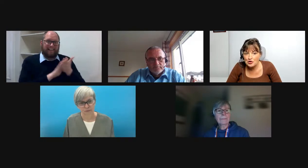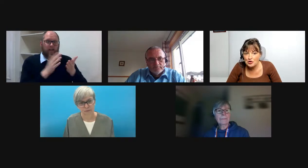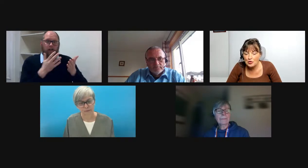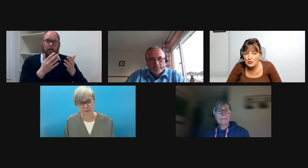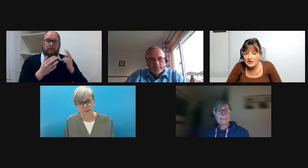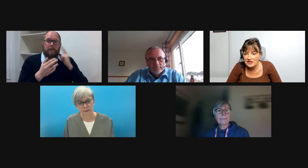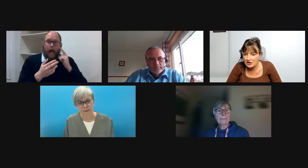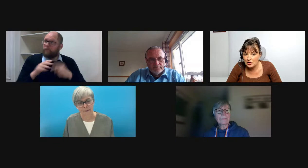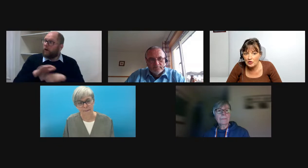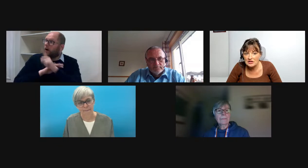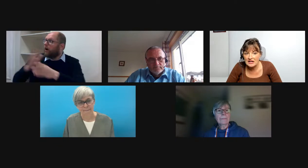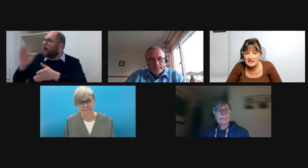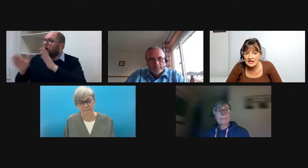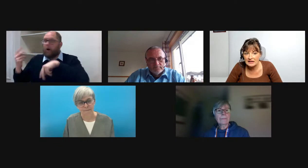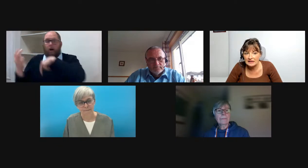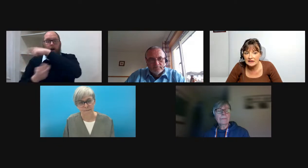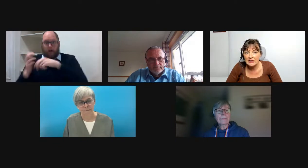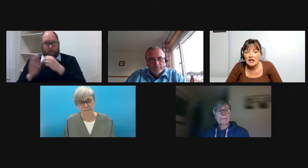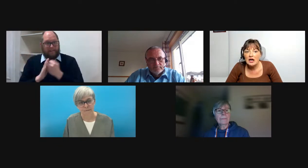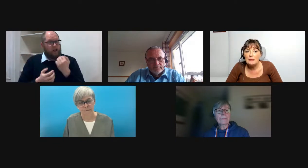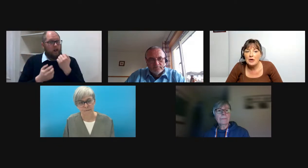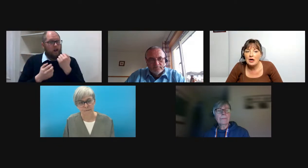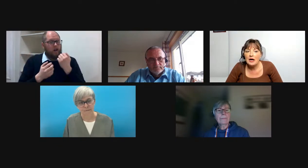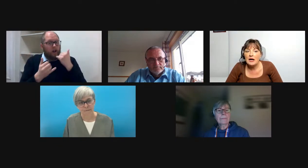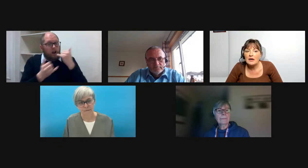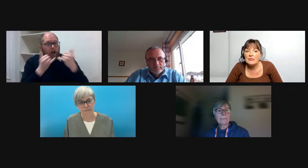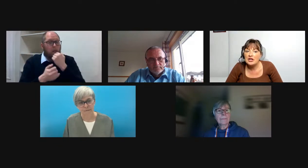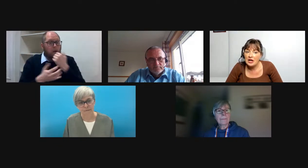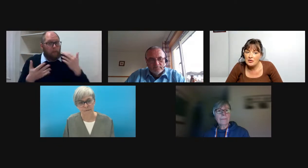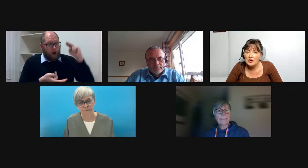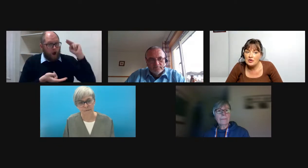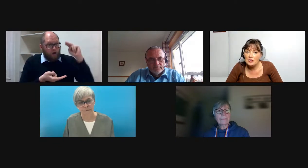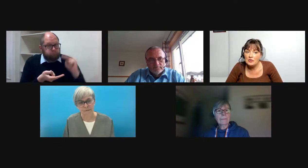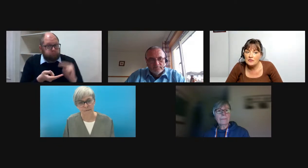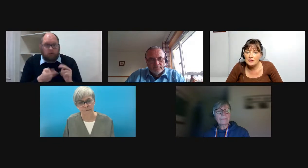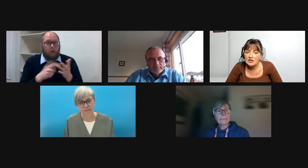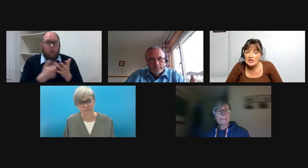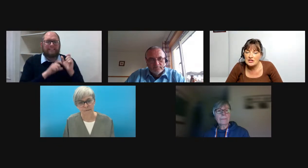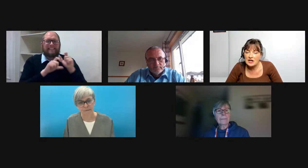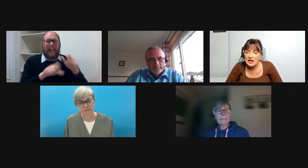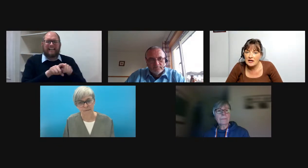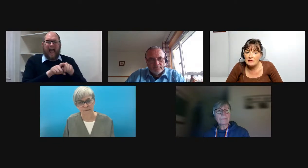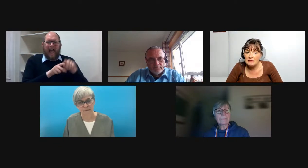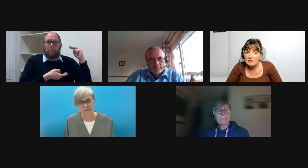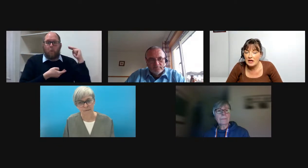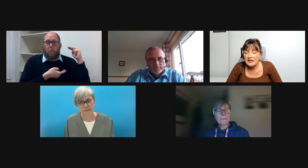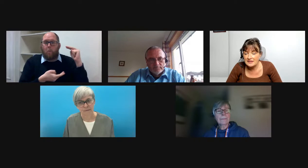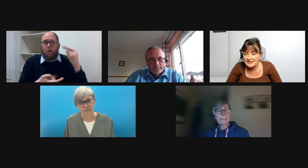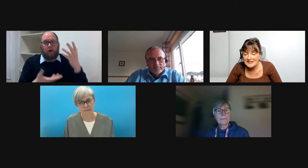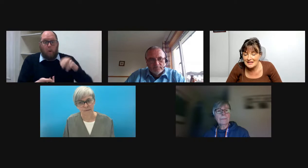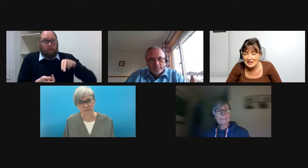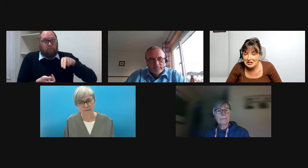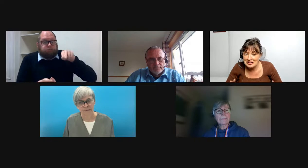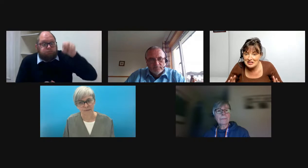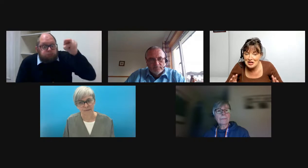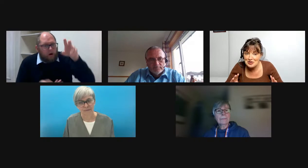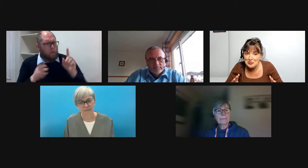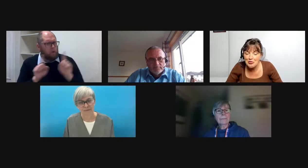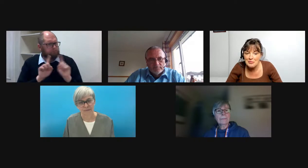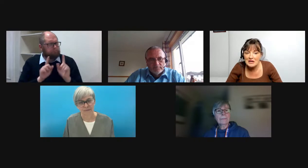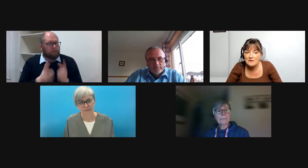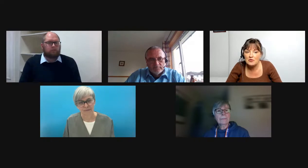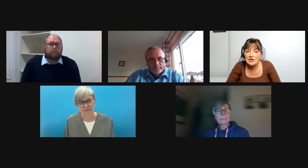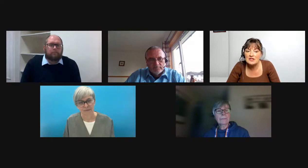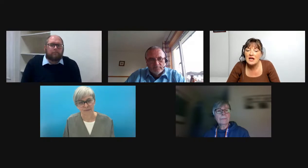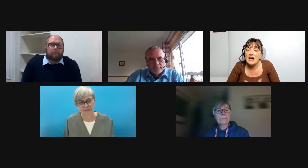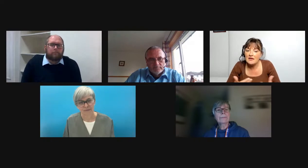opportunity during COVID that they could contact directly, but now that COVID is, as I say, is not